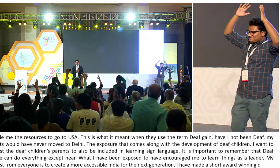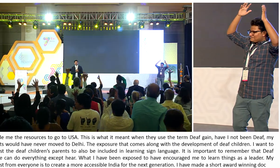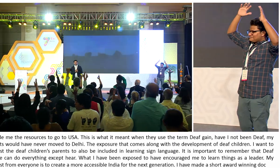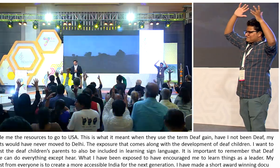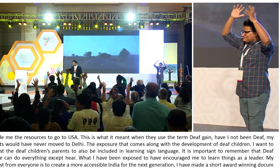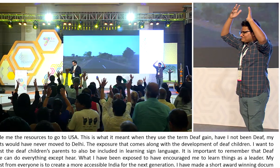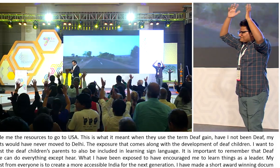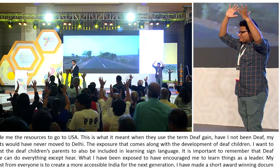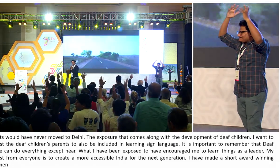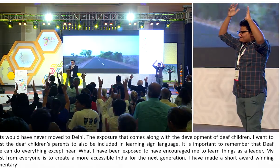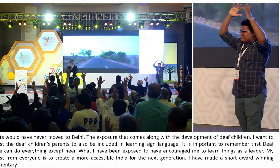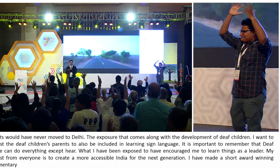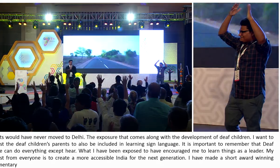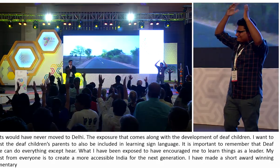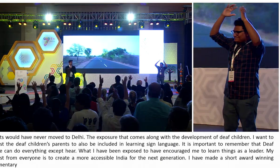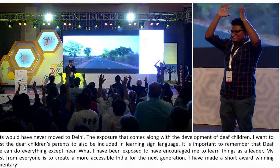Thank you.